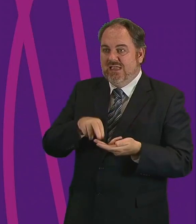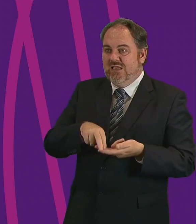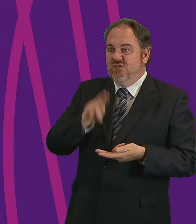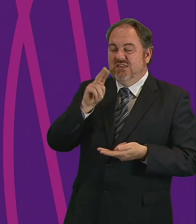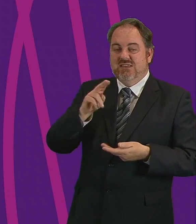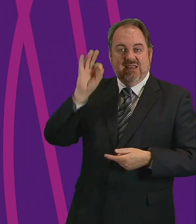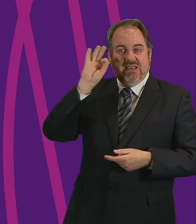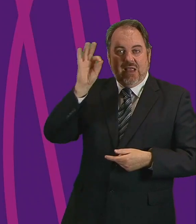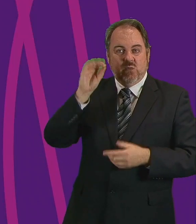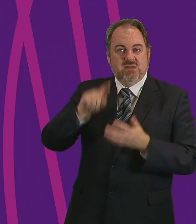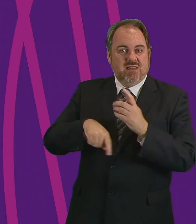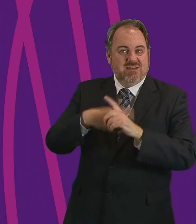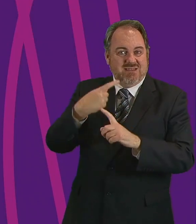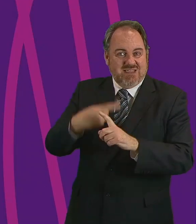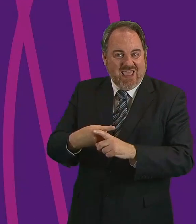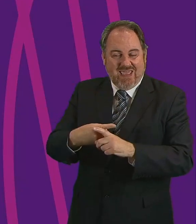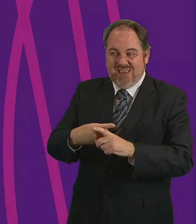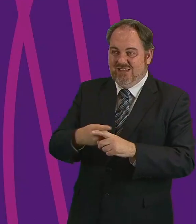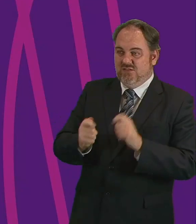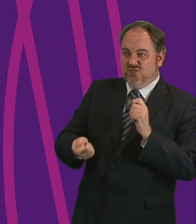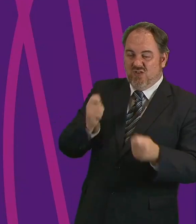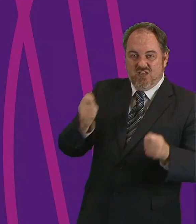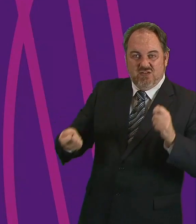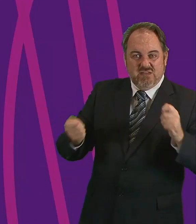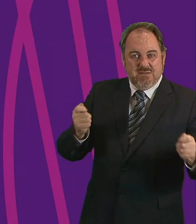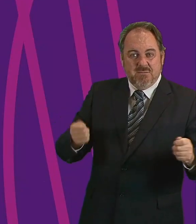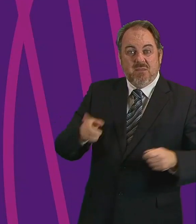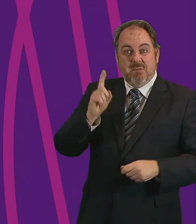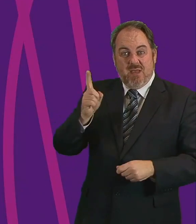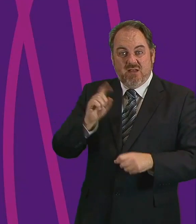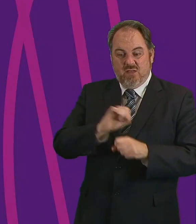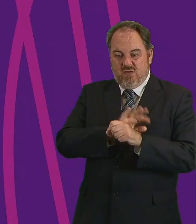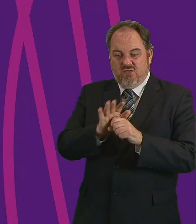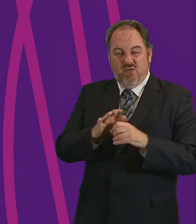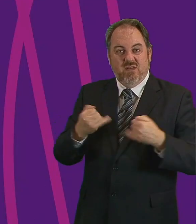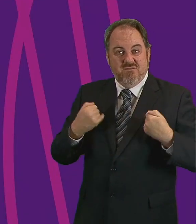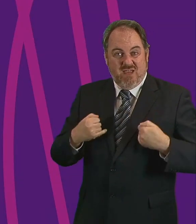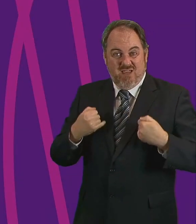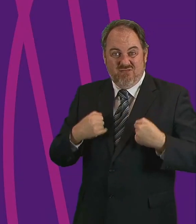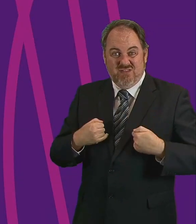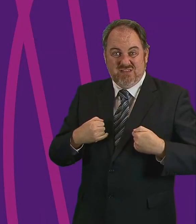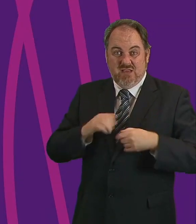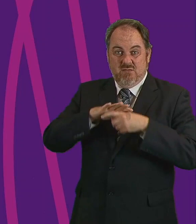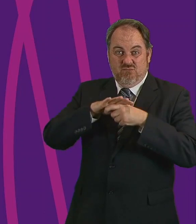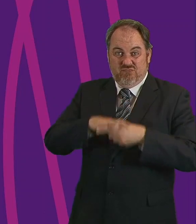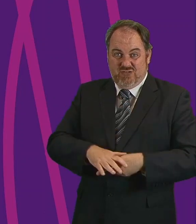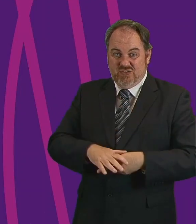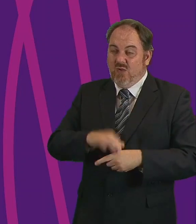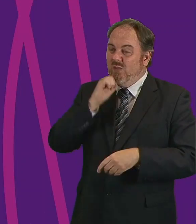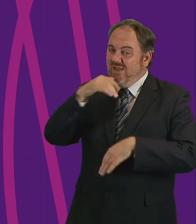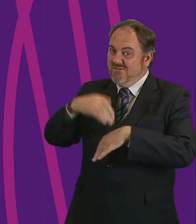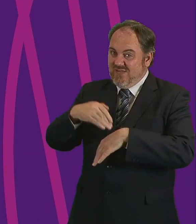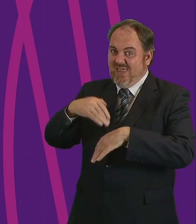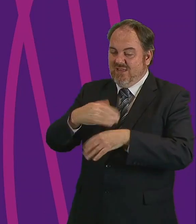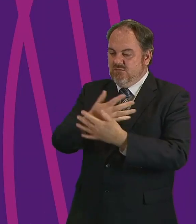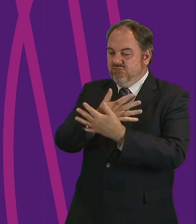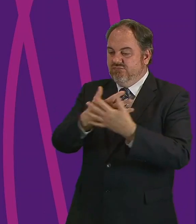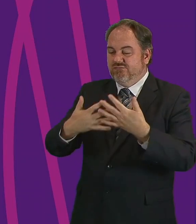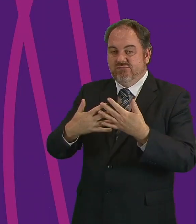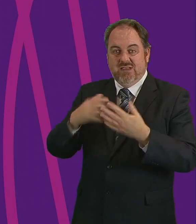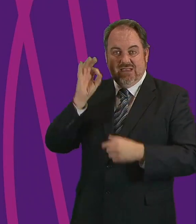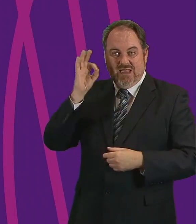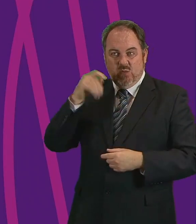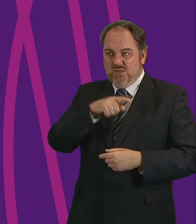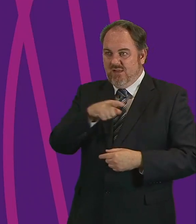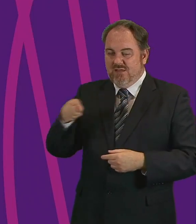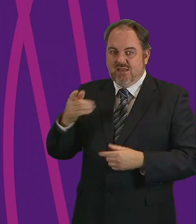significantly. But many of the fiscal challenges of COVID will now fall to our local authorities, and there is no question that they are